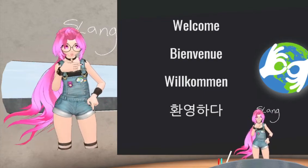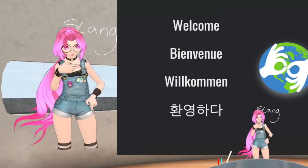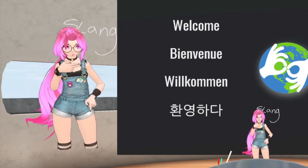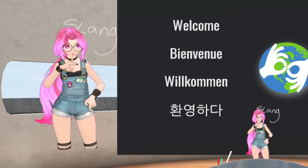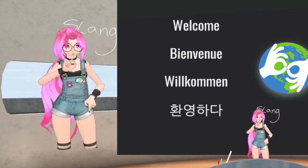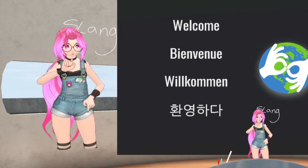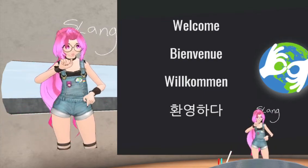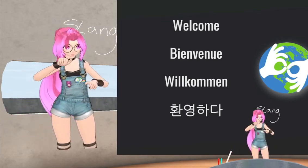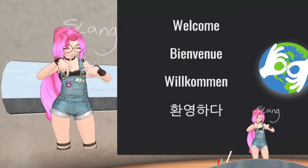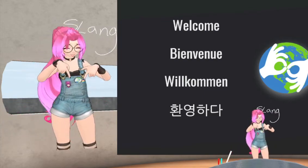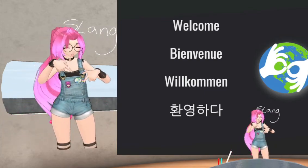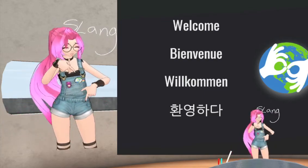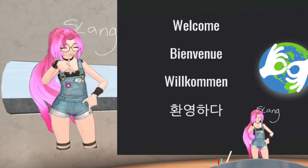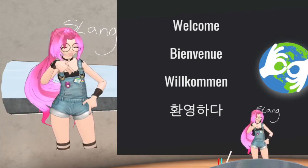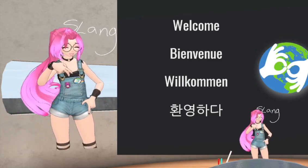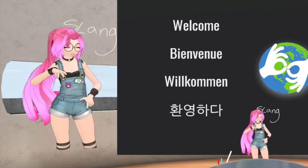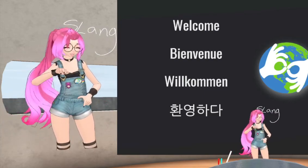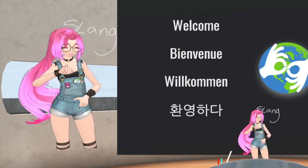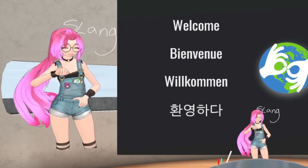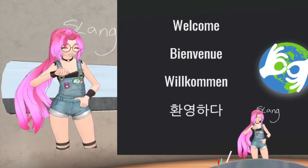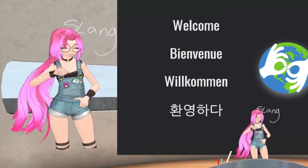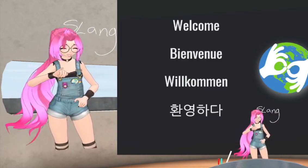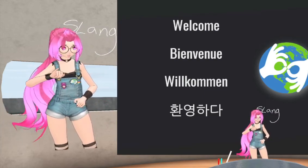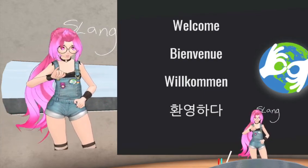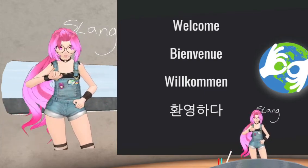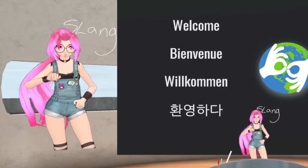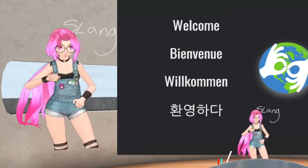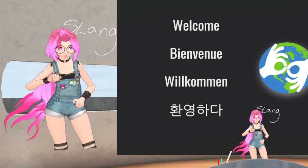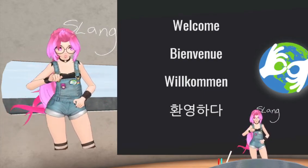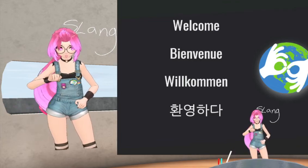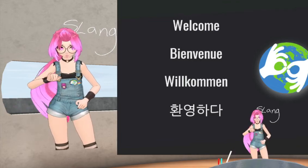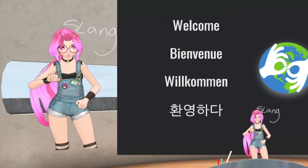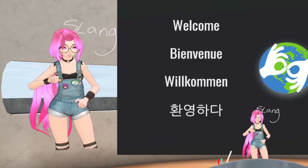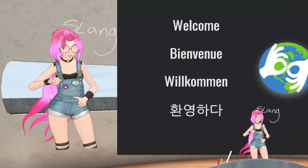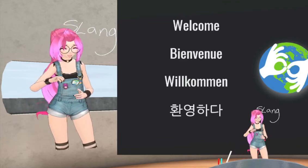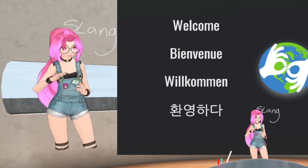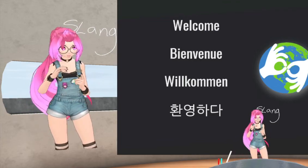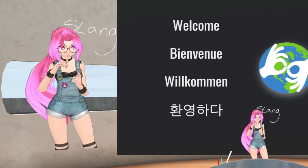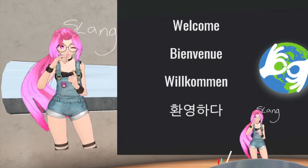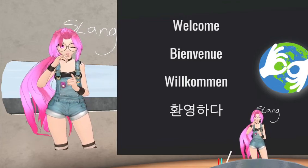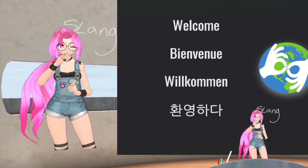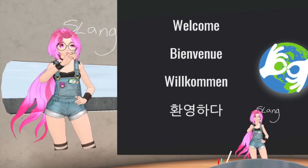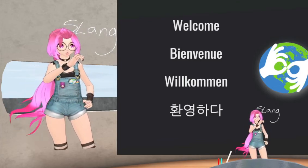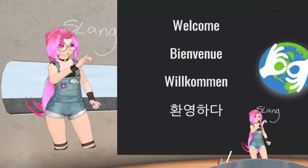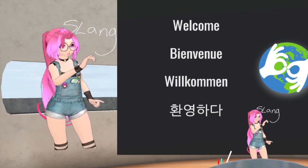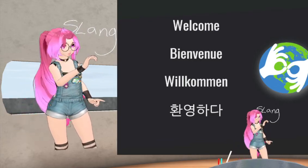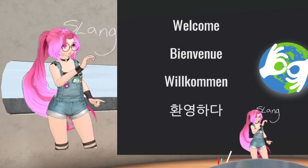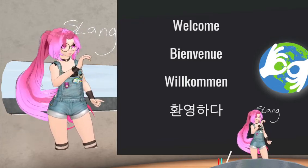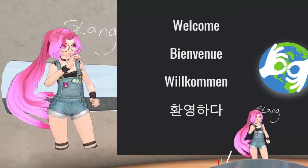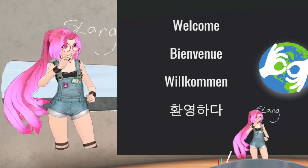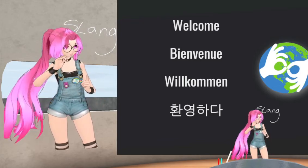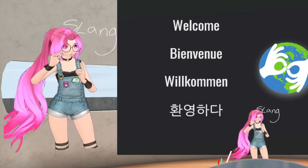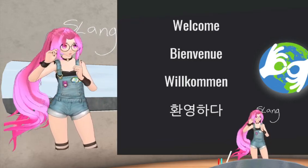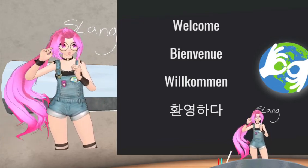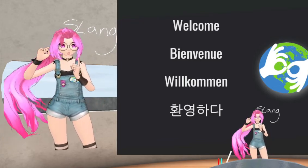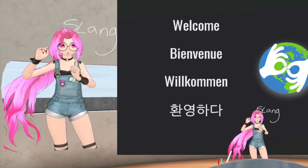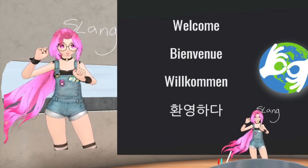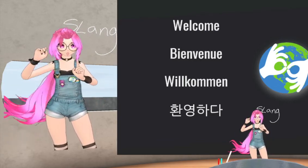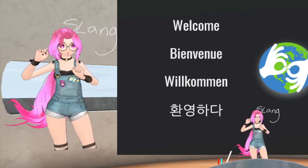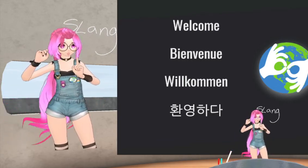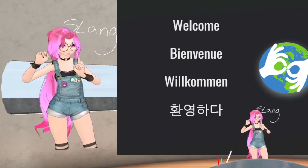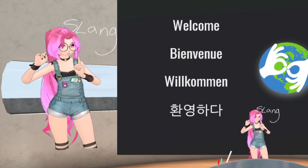so sorry. The thought is gone. And it's the same thing for up here. So if you want to say, oh, I just remembered. It comes into your head. There it is. I